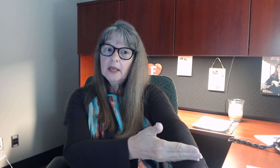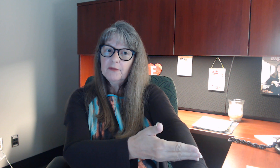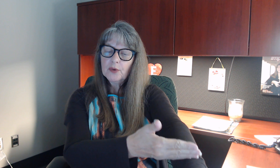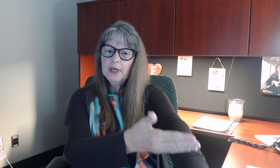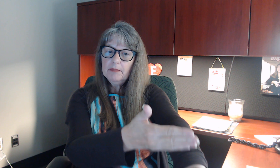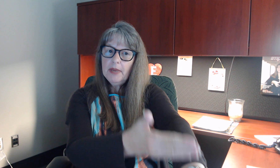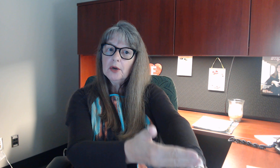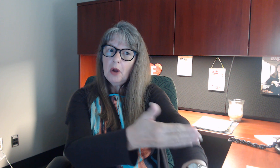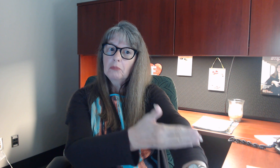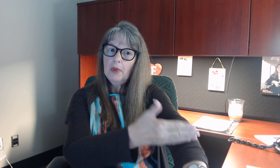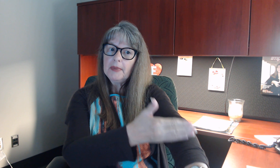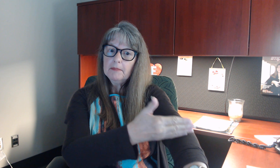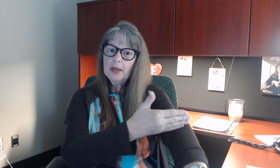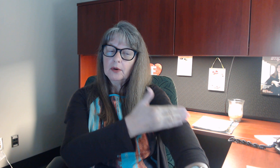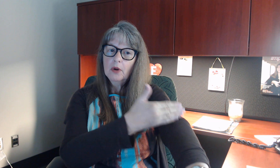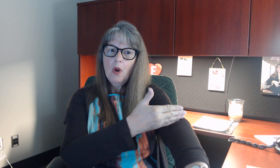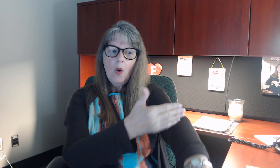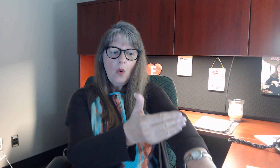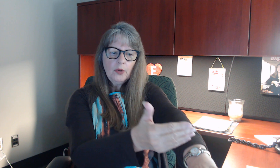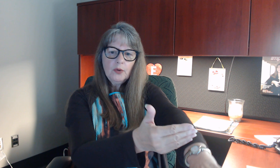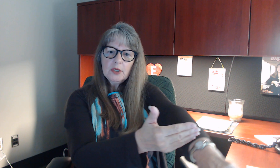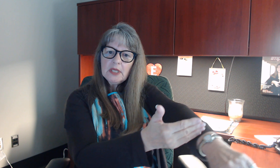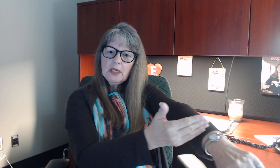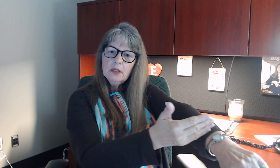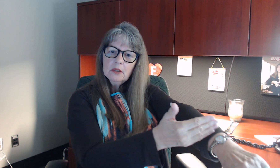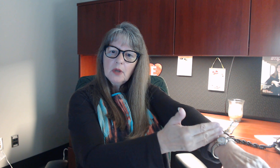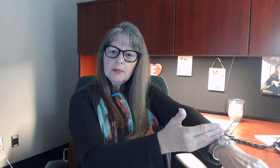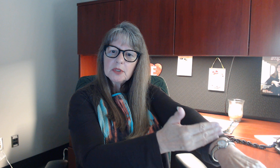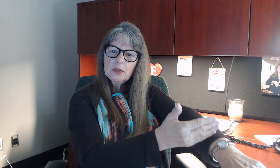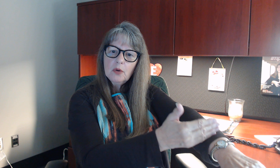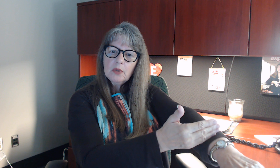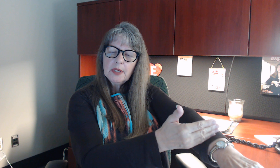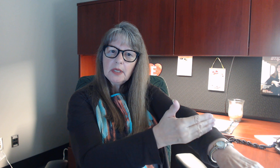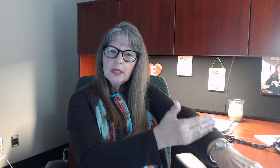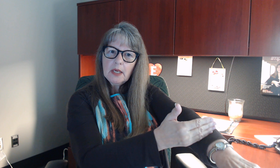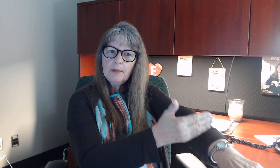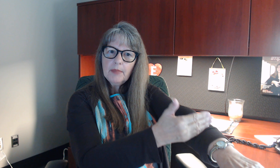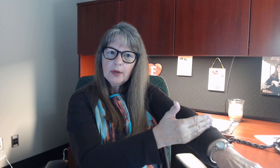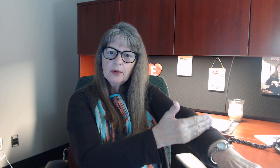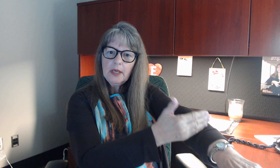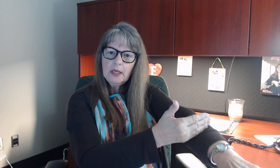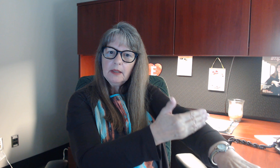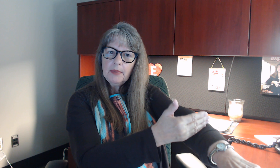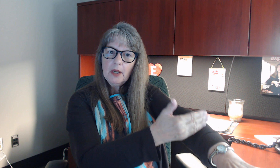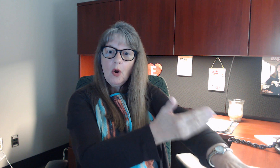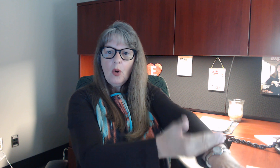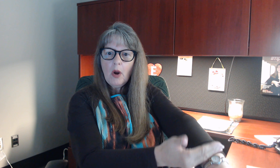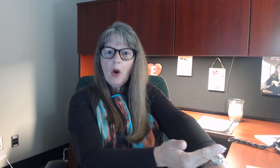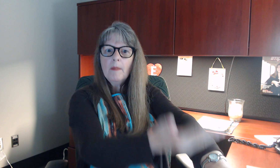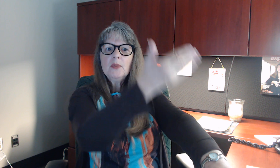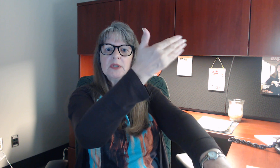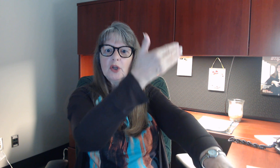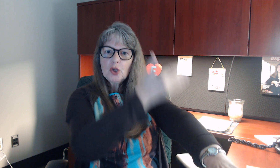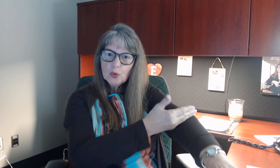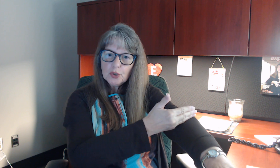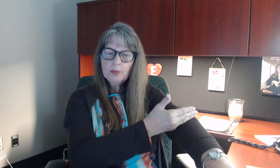you're getting better, oh, I'm getting better. Or you could see, I'm slowly getting better. Or, oh man, it was a huge